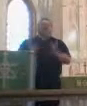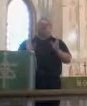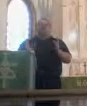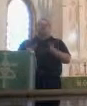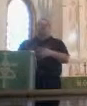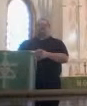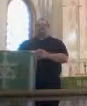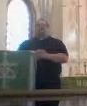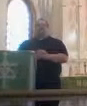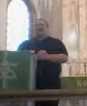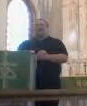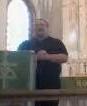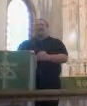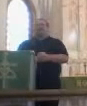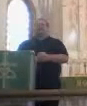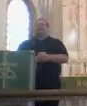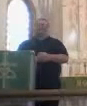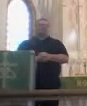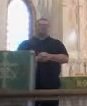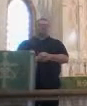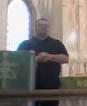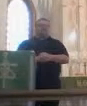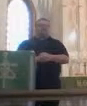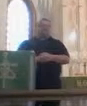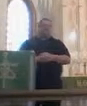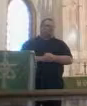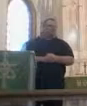Test results came back and something isn't right. Something showed up.